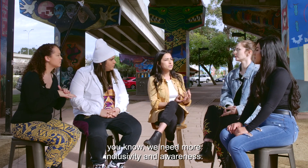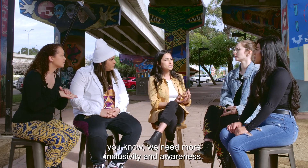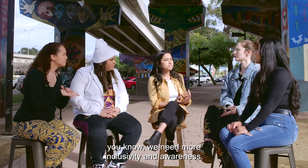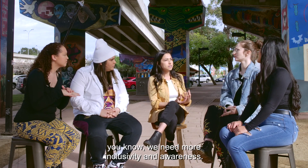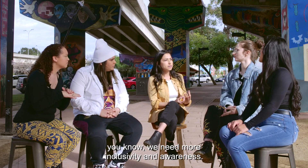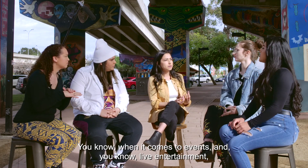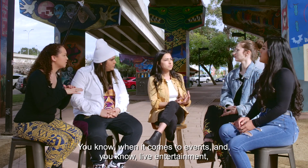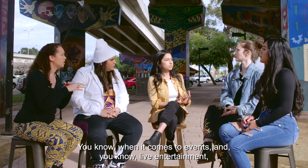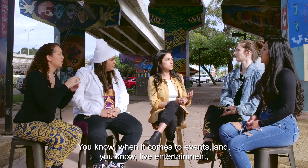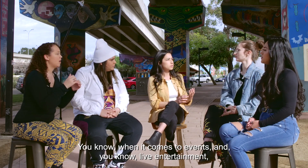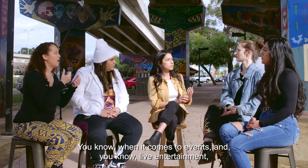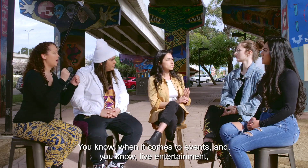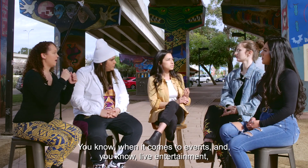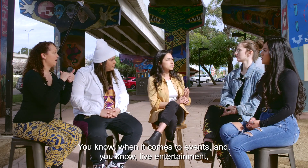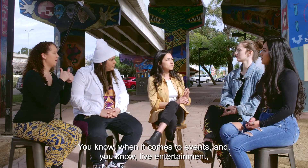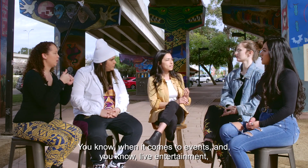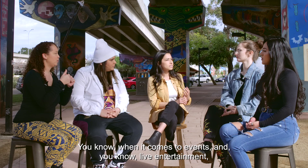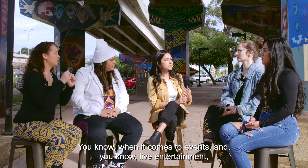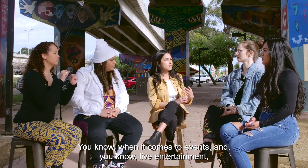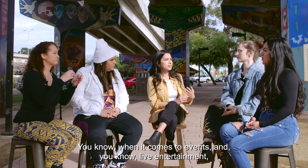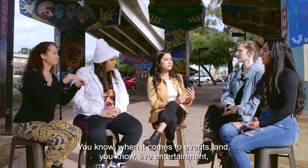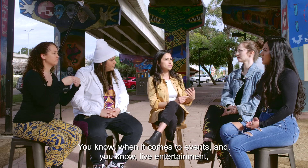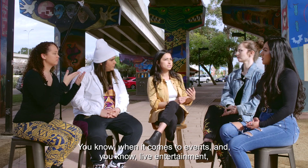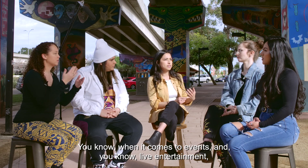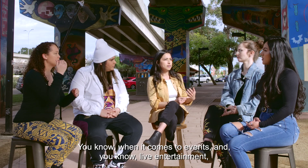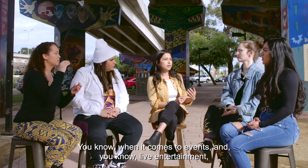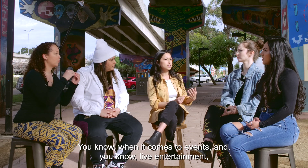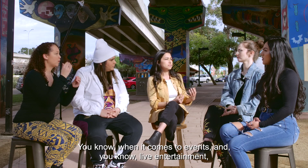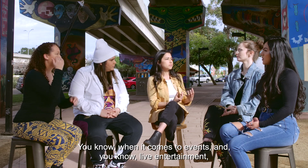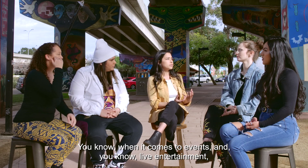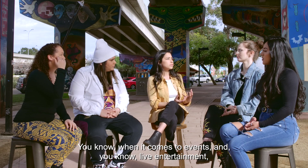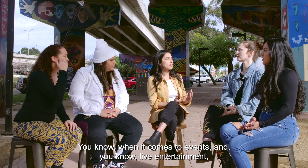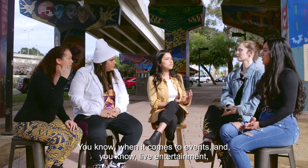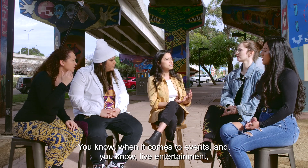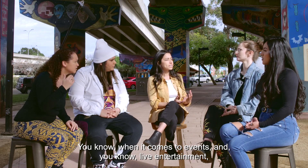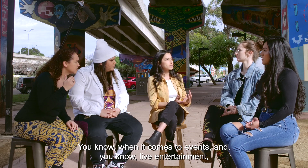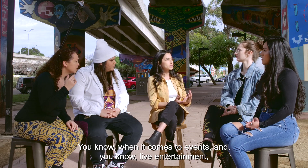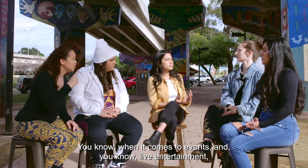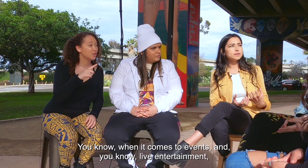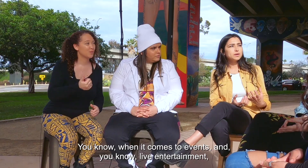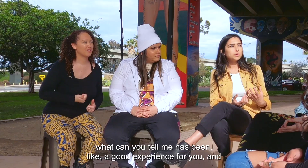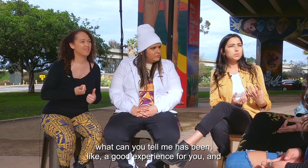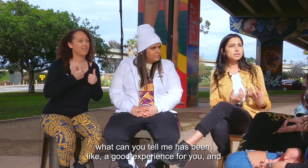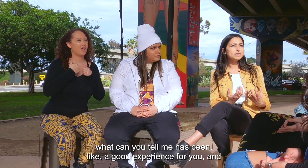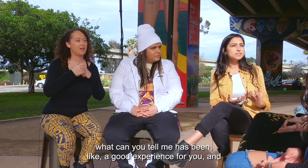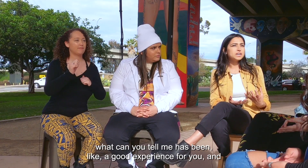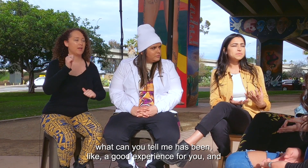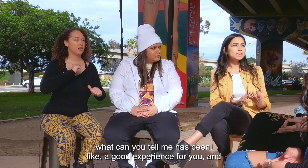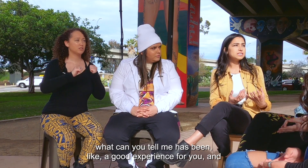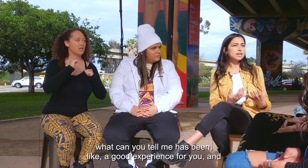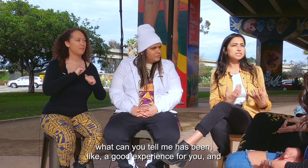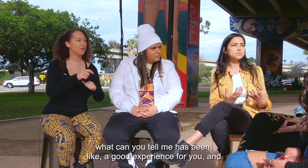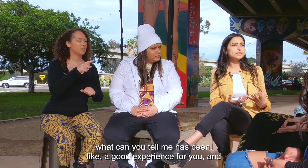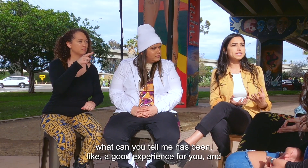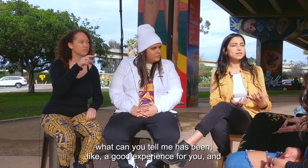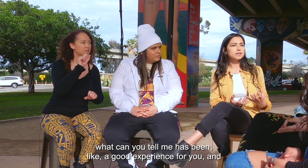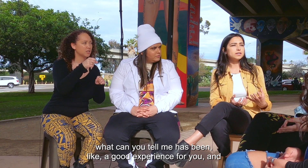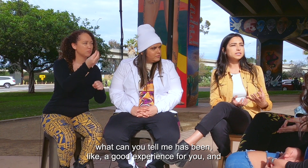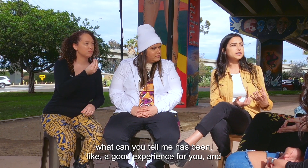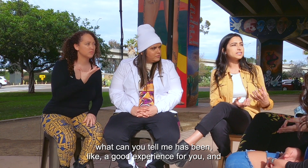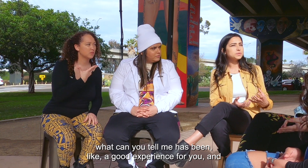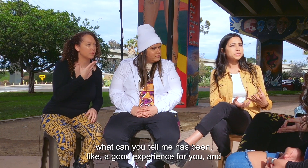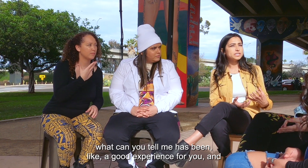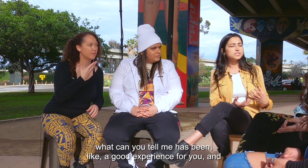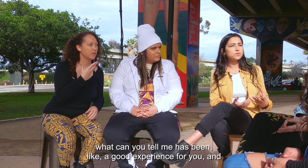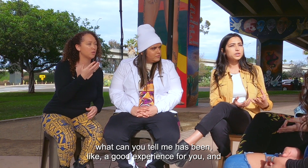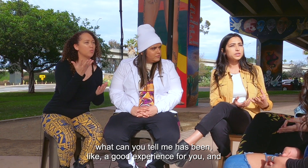and awareness, when it comes to events and, live entertainment. What can you tell me has been like a